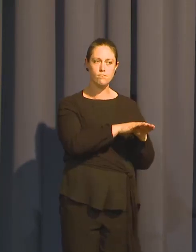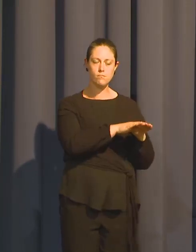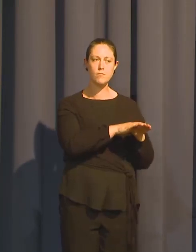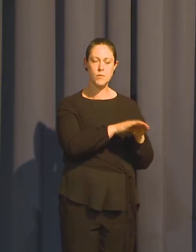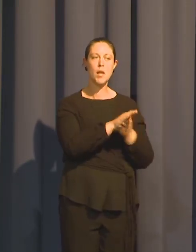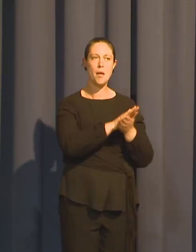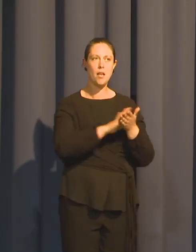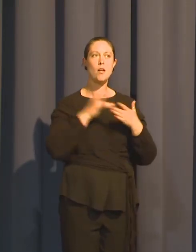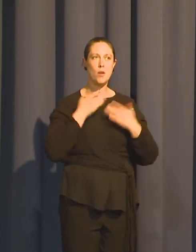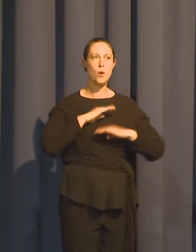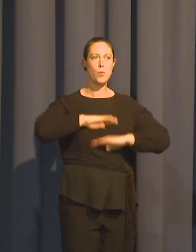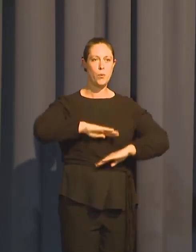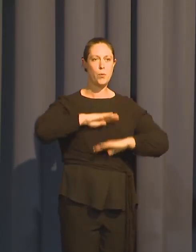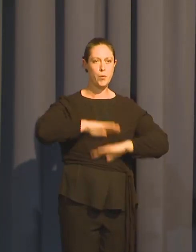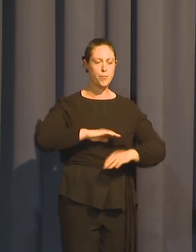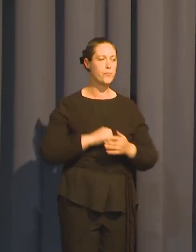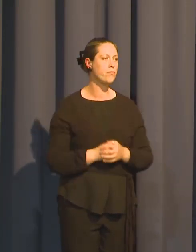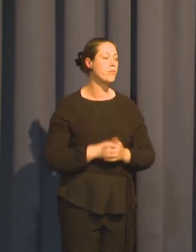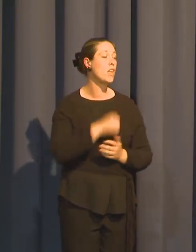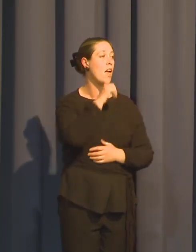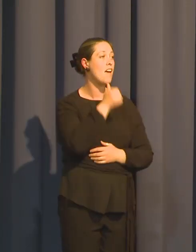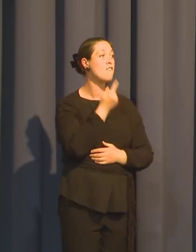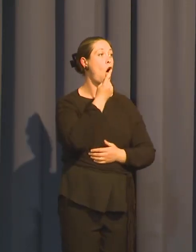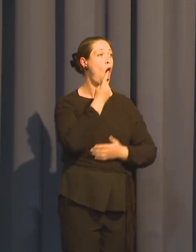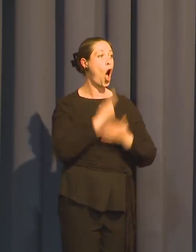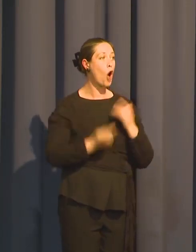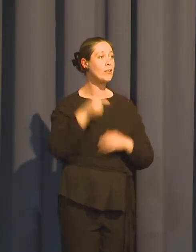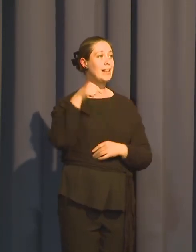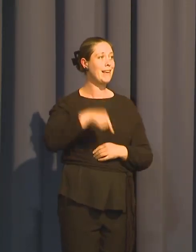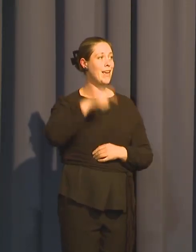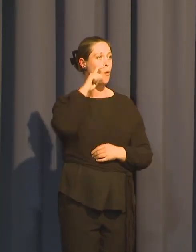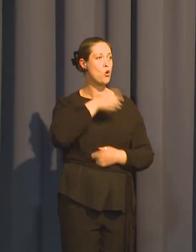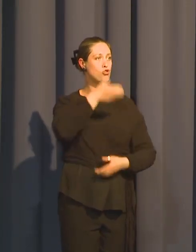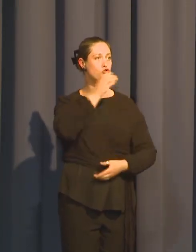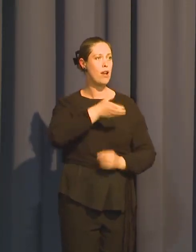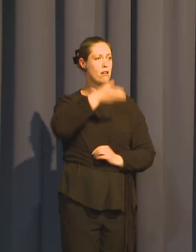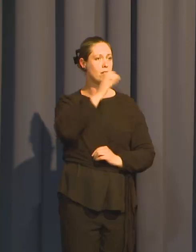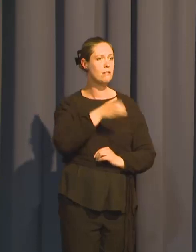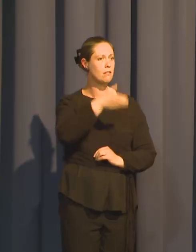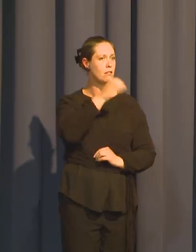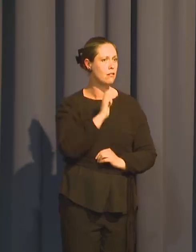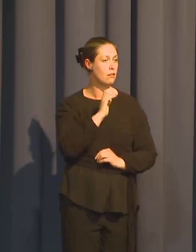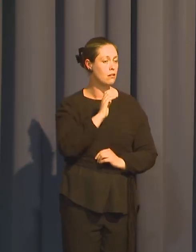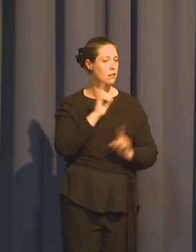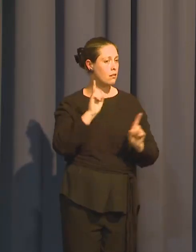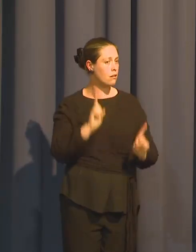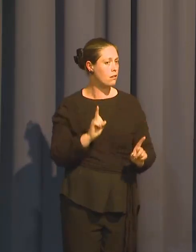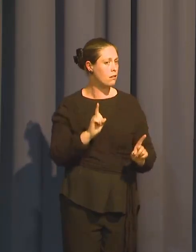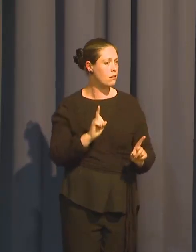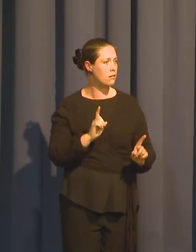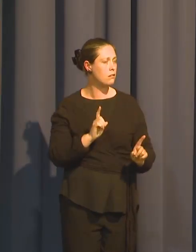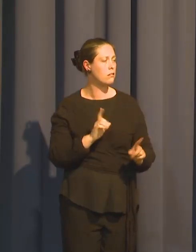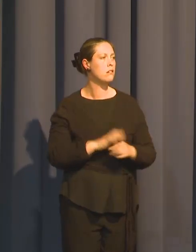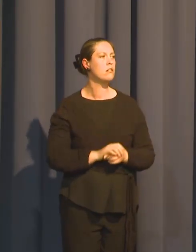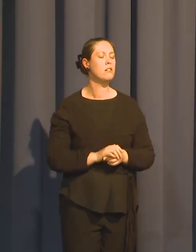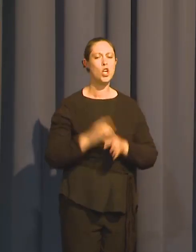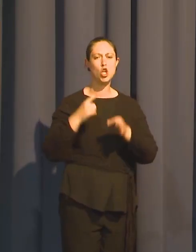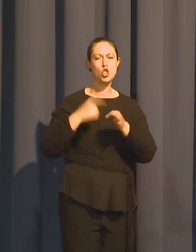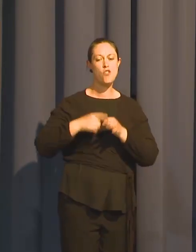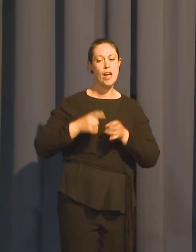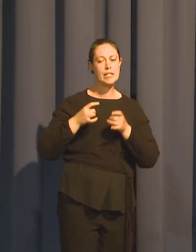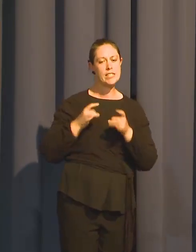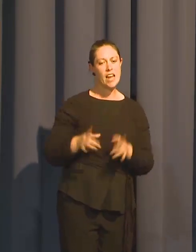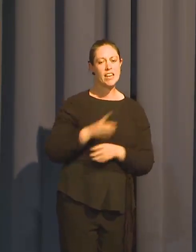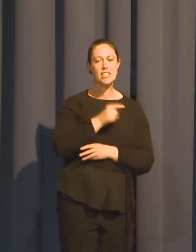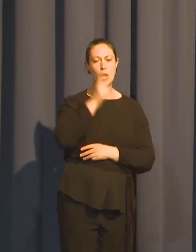How about if you only drank the local water? And again, when we were just starting out with the survey, some of us told us